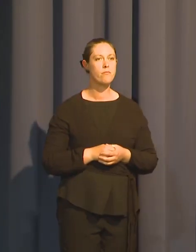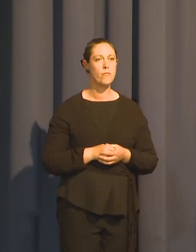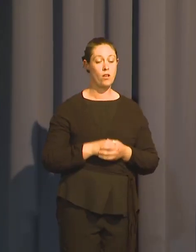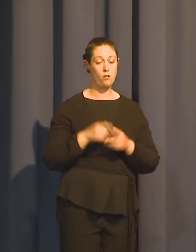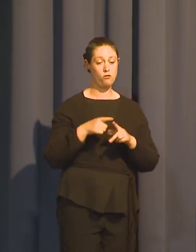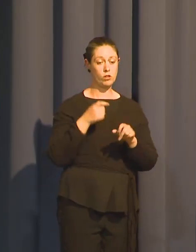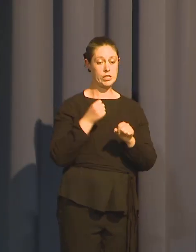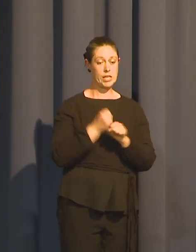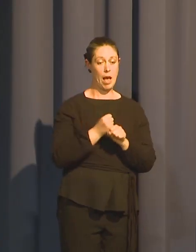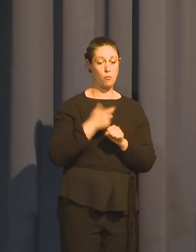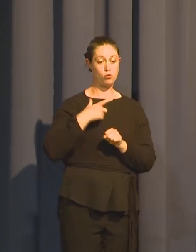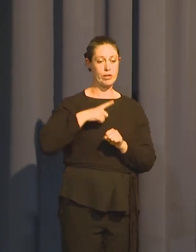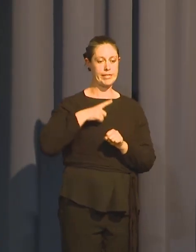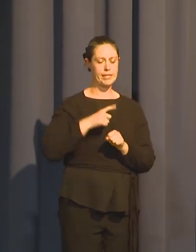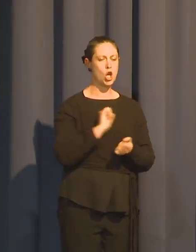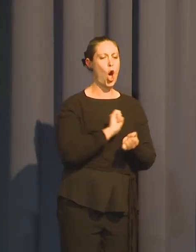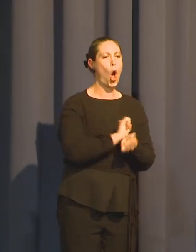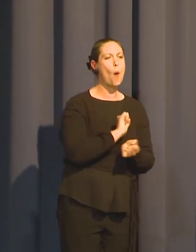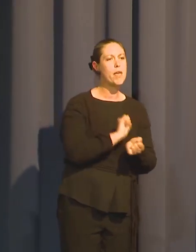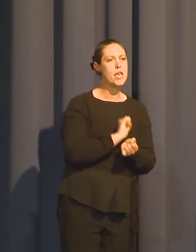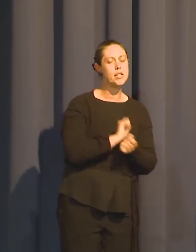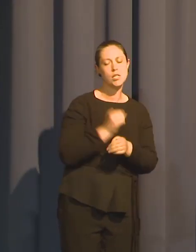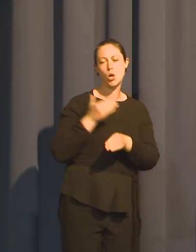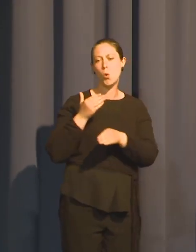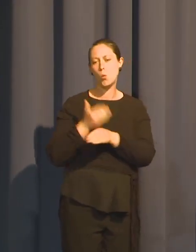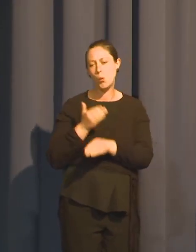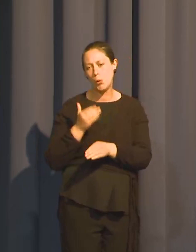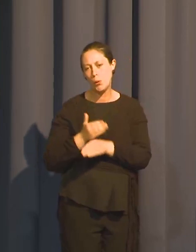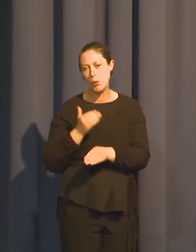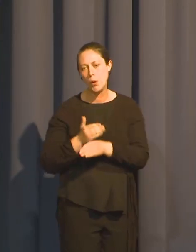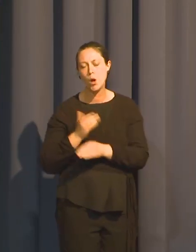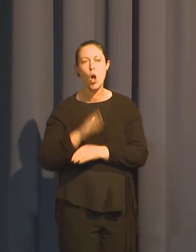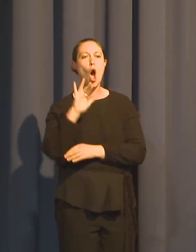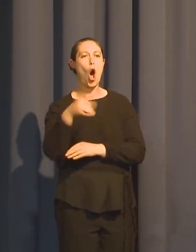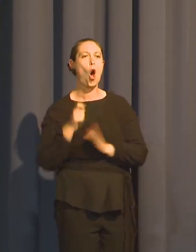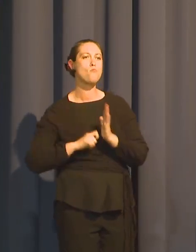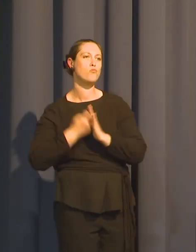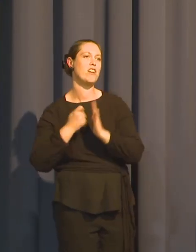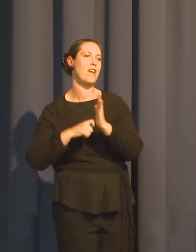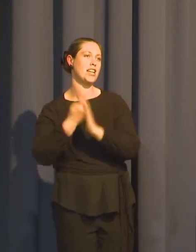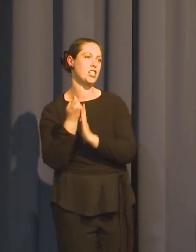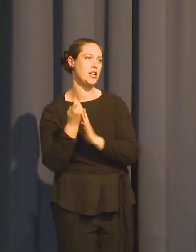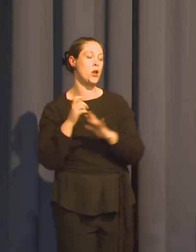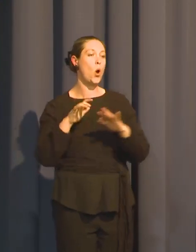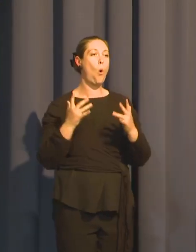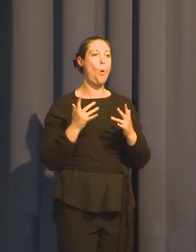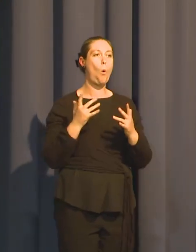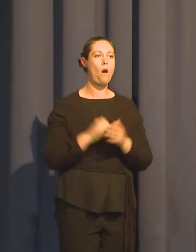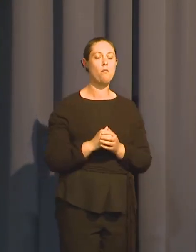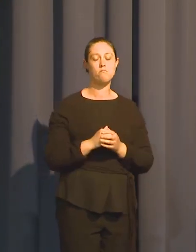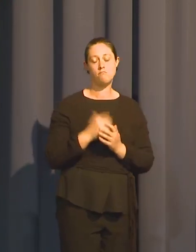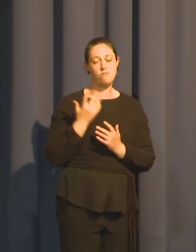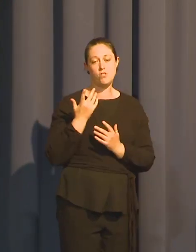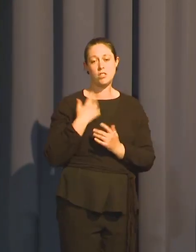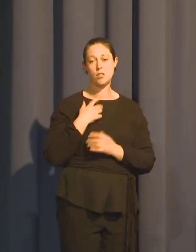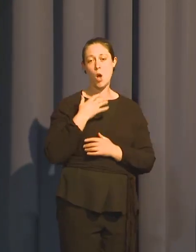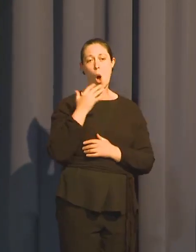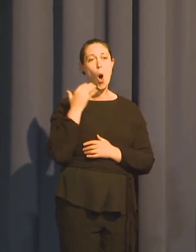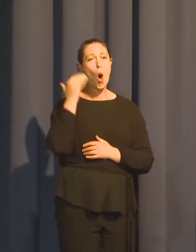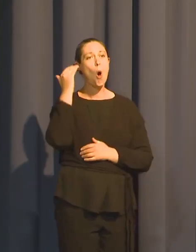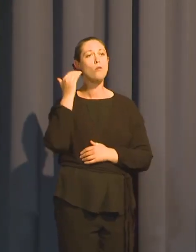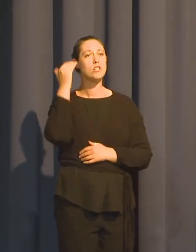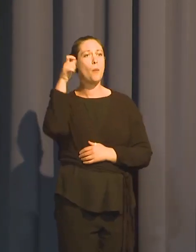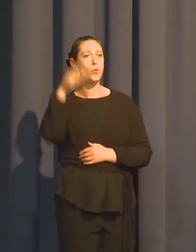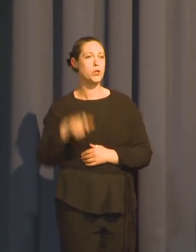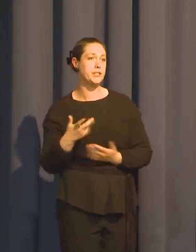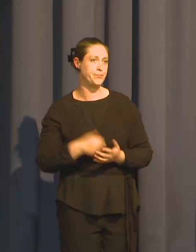or work-related or home renovation-related or simply having older age. But we're going to